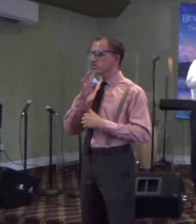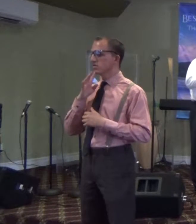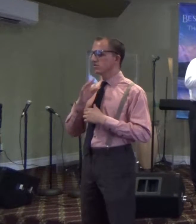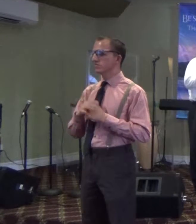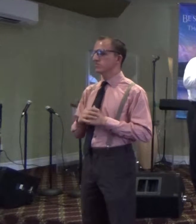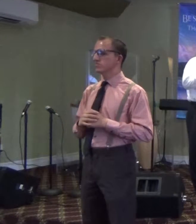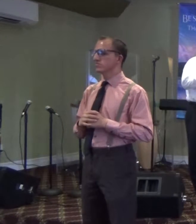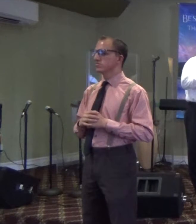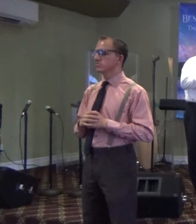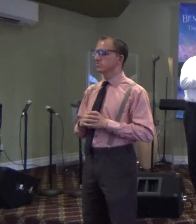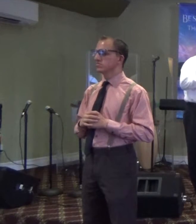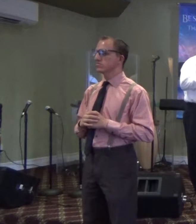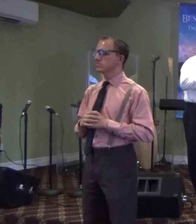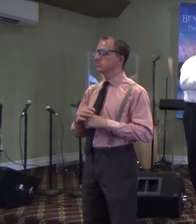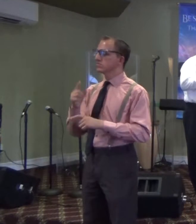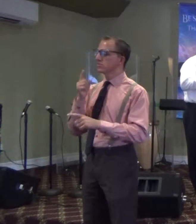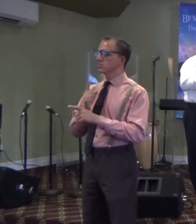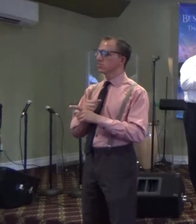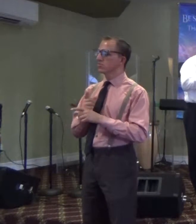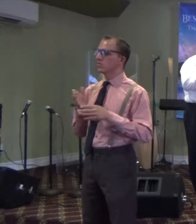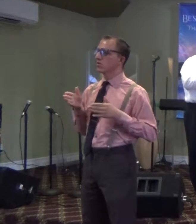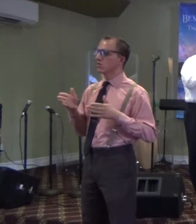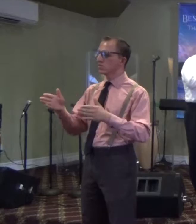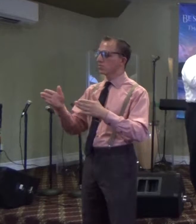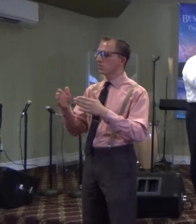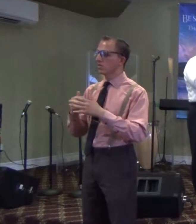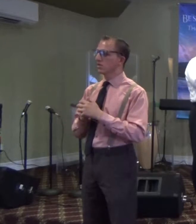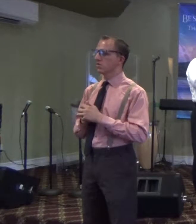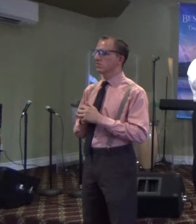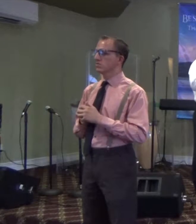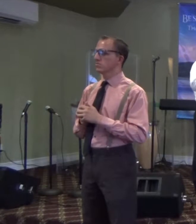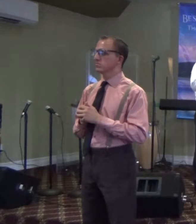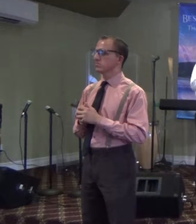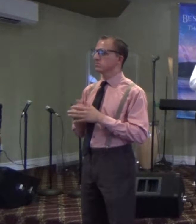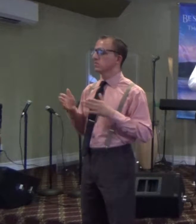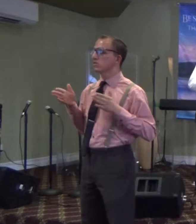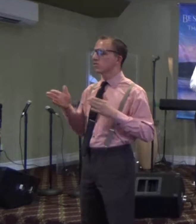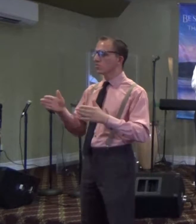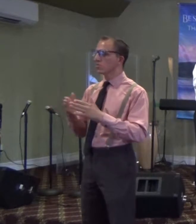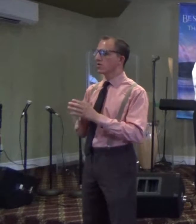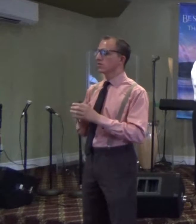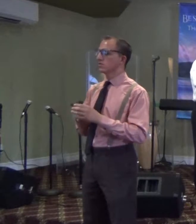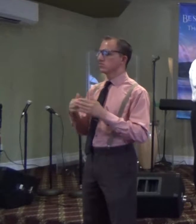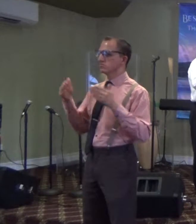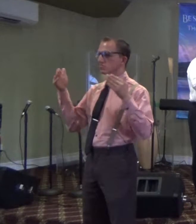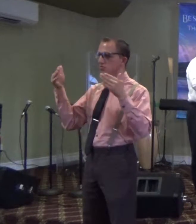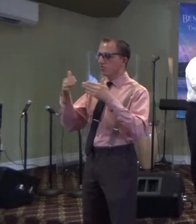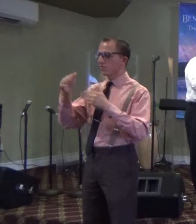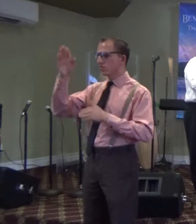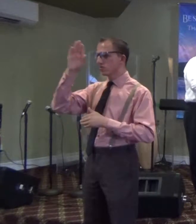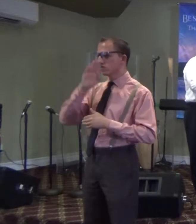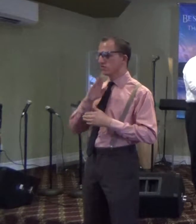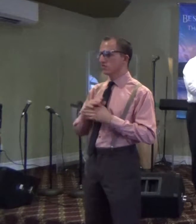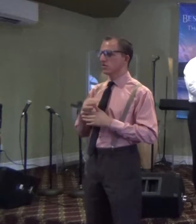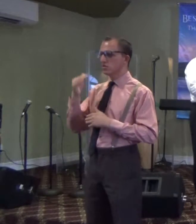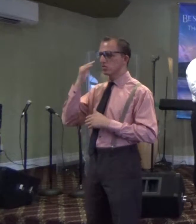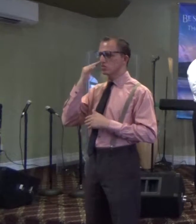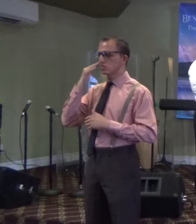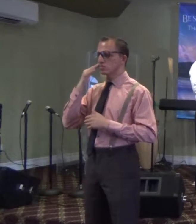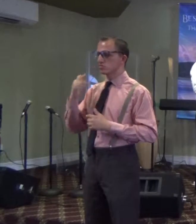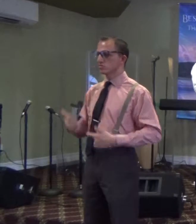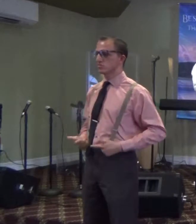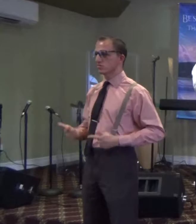speak to you la about manera correcta the correct way de interpretar of interpreting los sucesos de la vida the events of